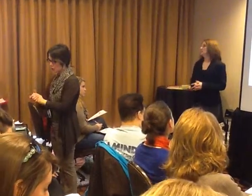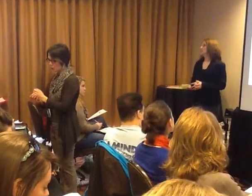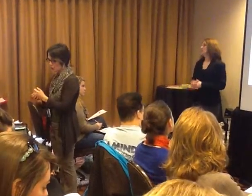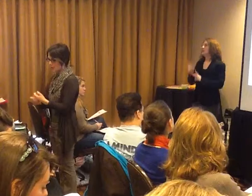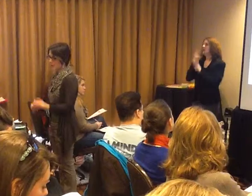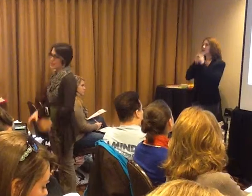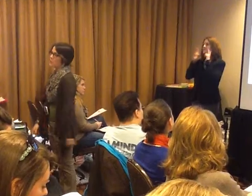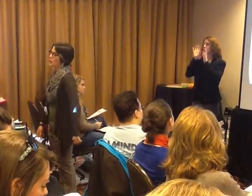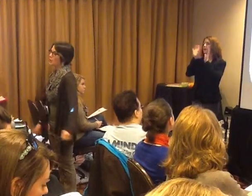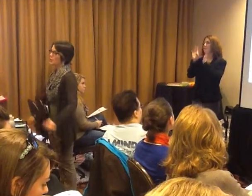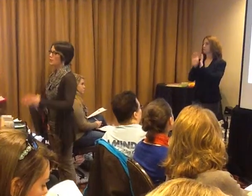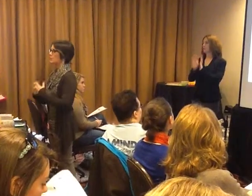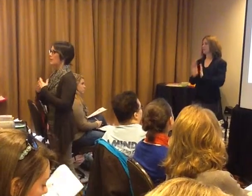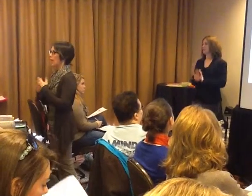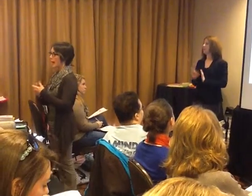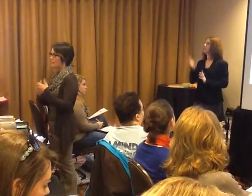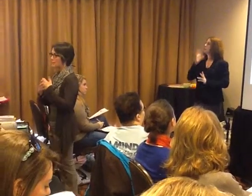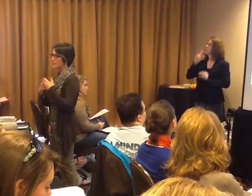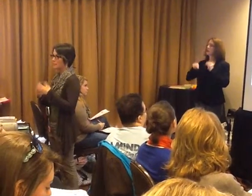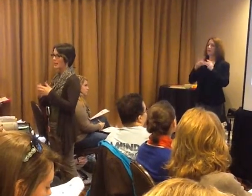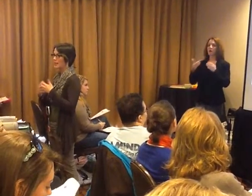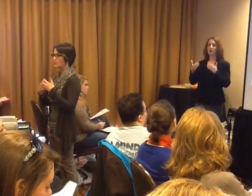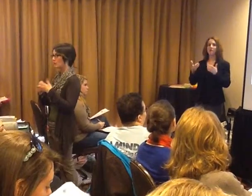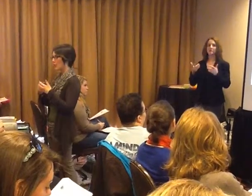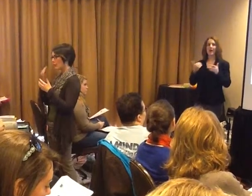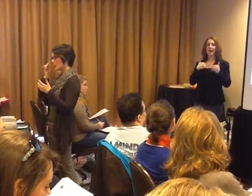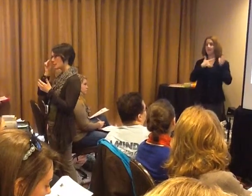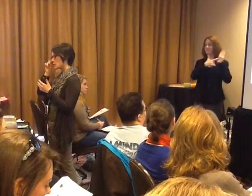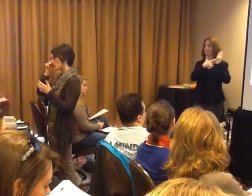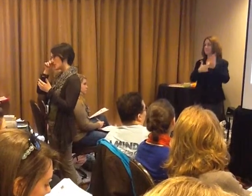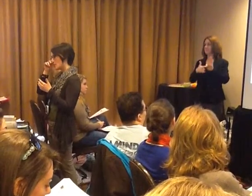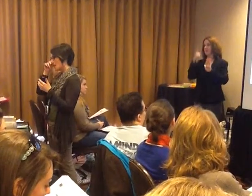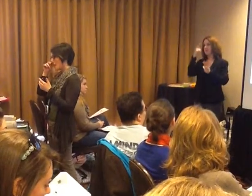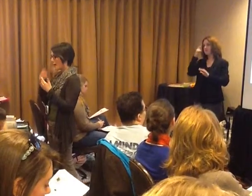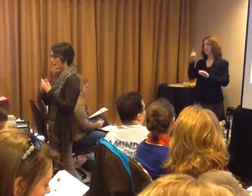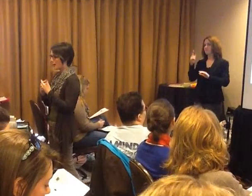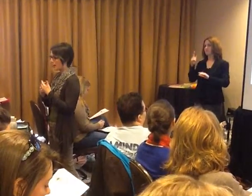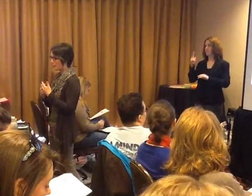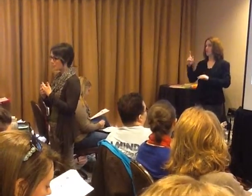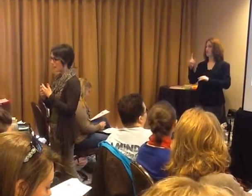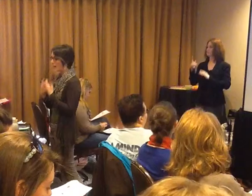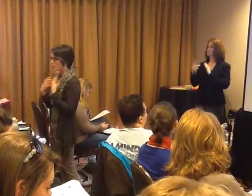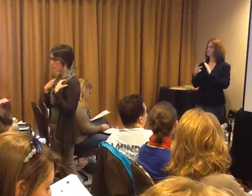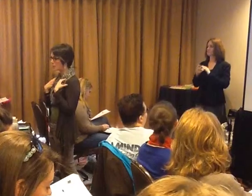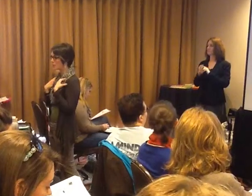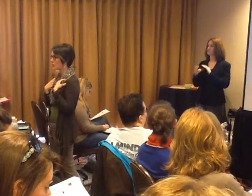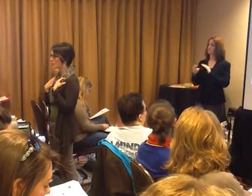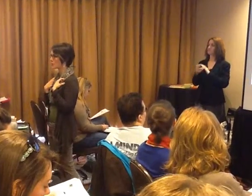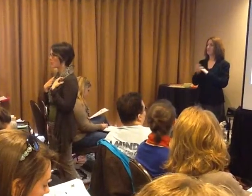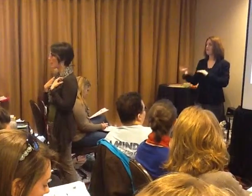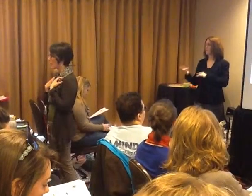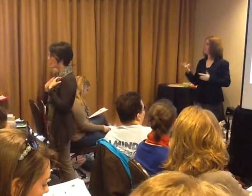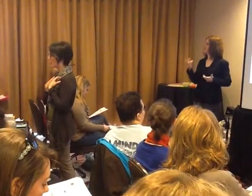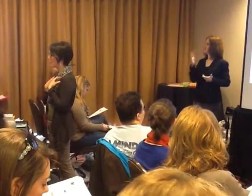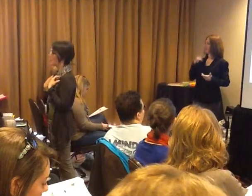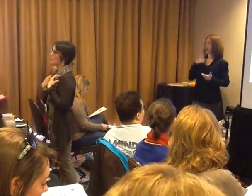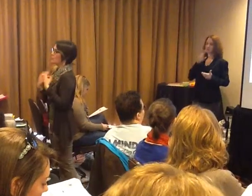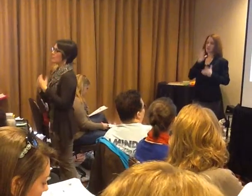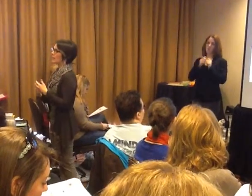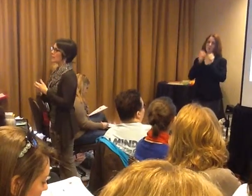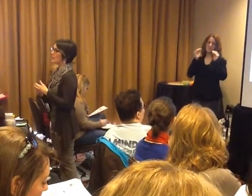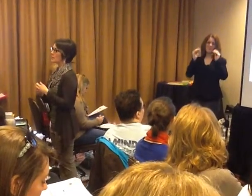Visual imagery, so they talked about having displays for reference, which is something that I talk to teachers a lot